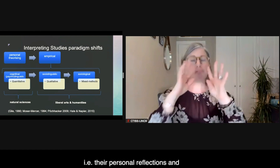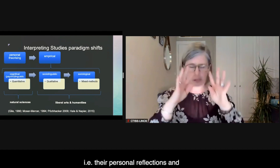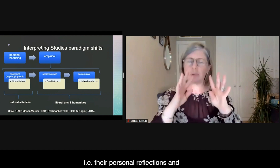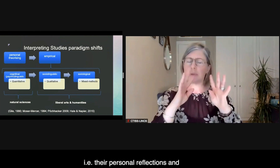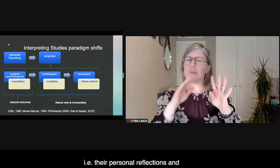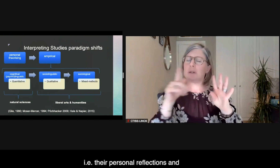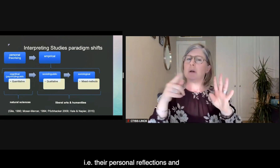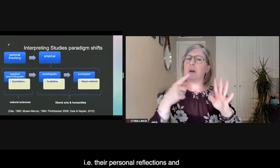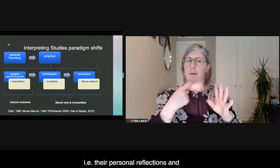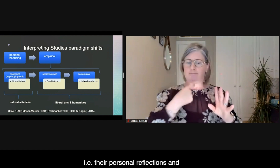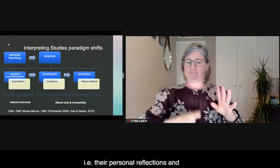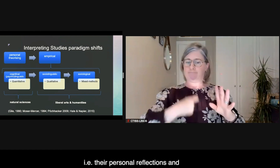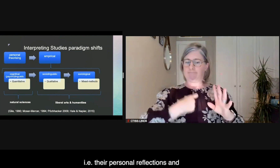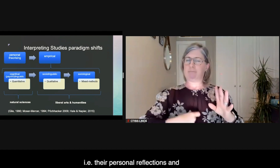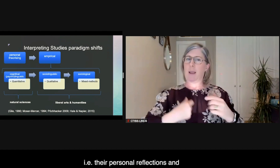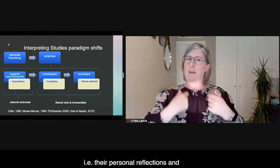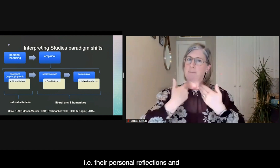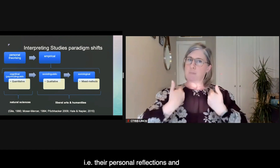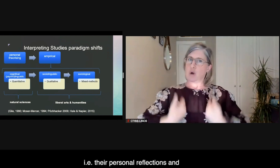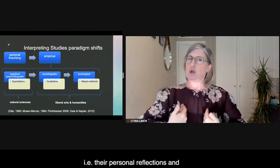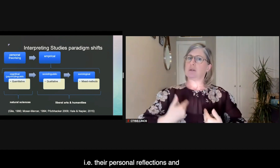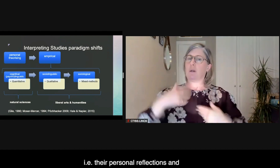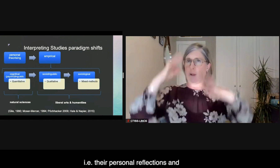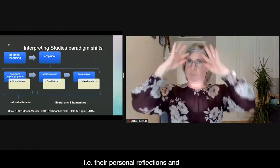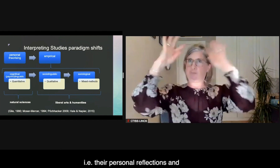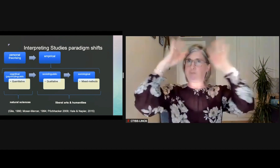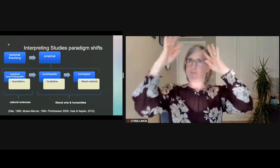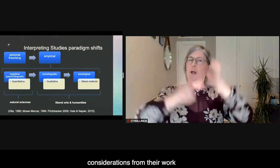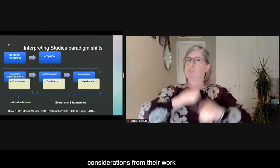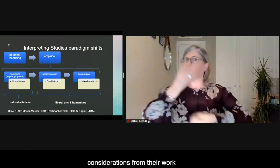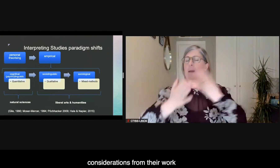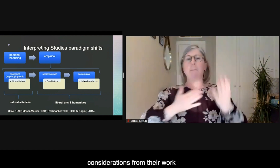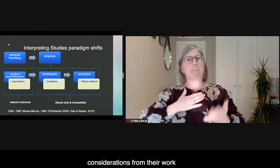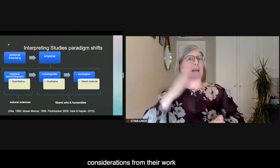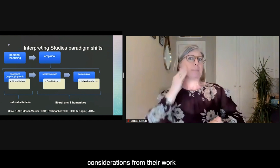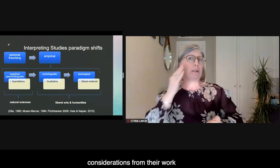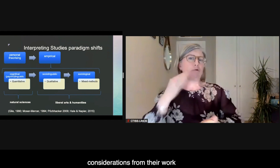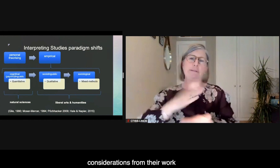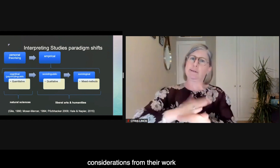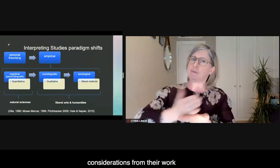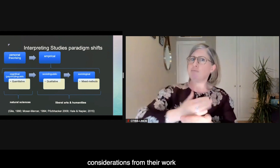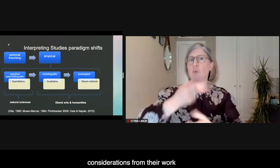i.e., their personal reflections and considerations from their work at conferences.